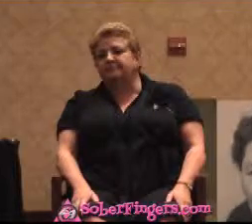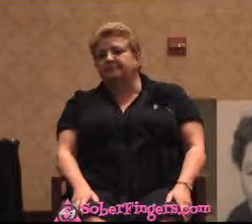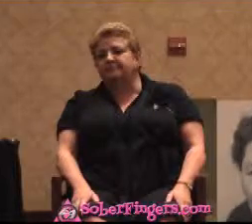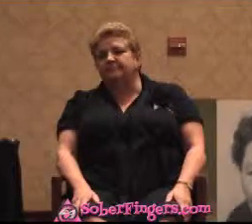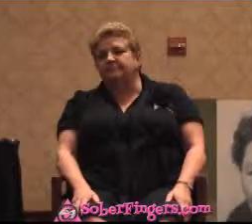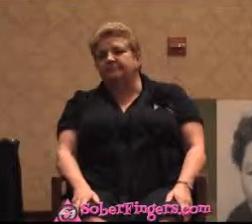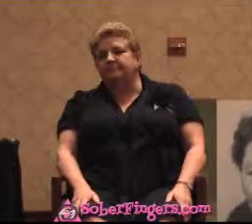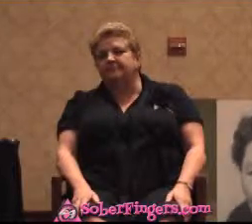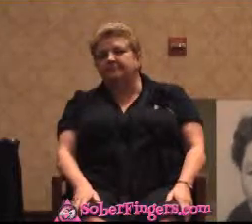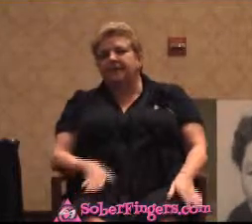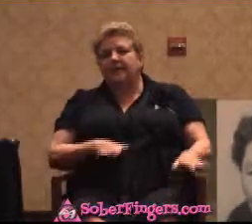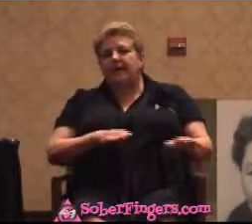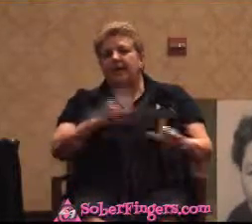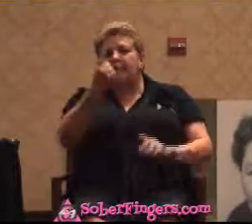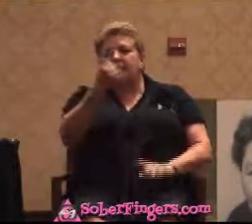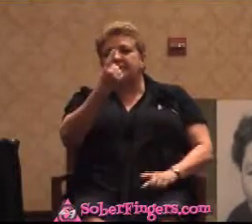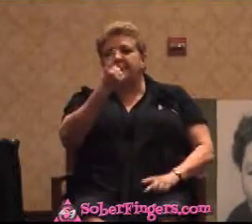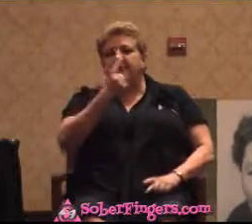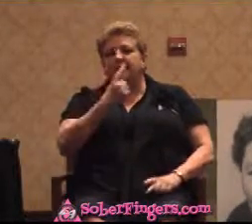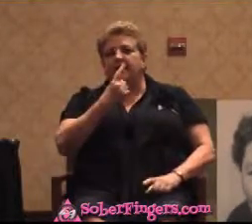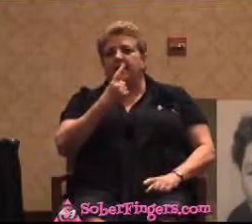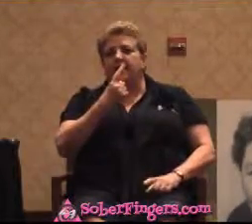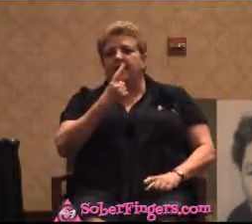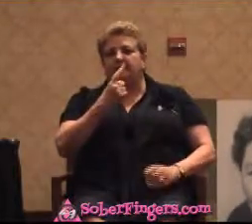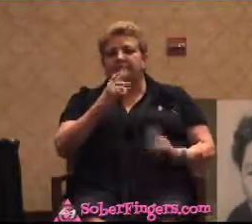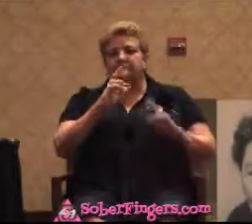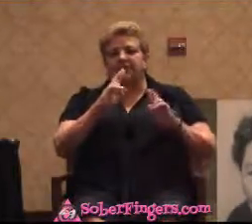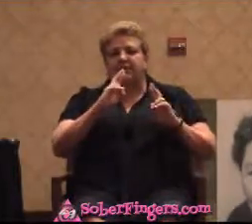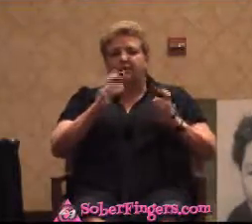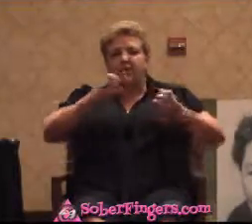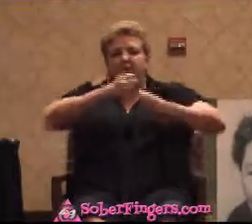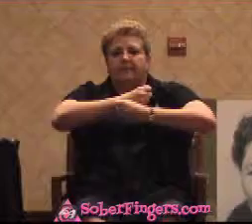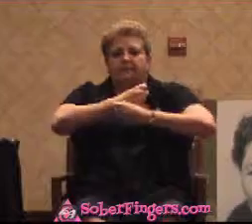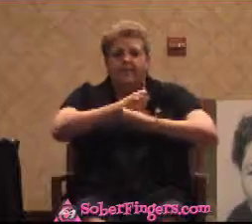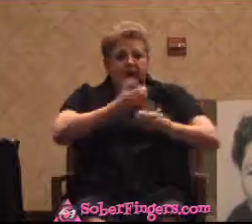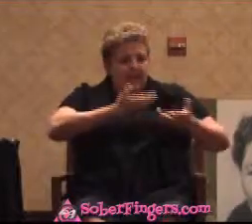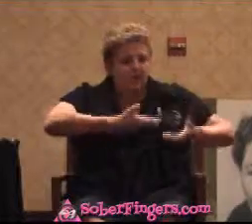he walks up to me, and I was getting ready to give him a hug, and he took my little girl out of my hands,